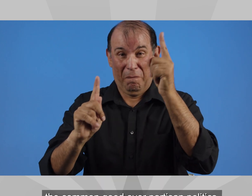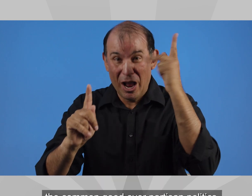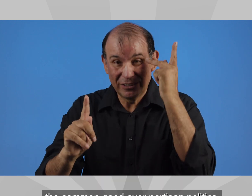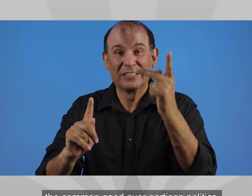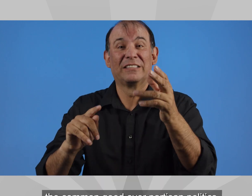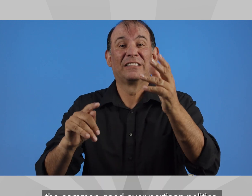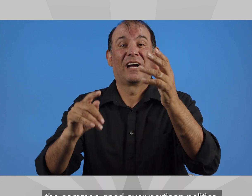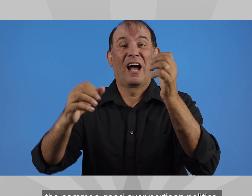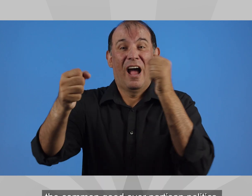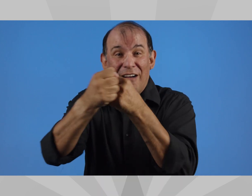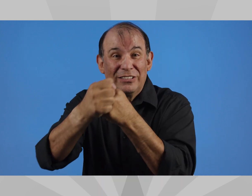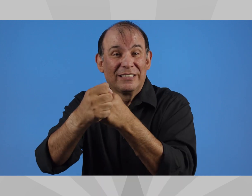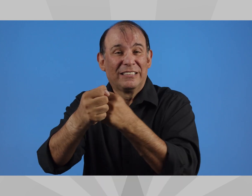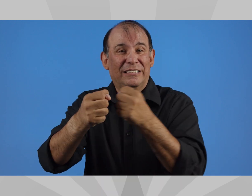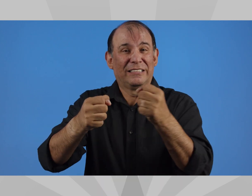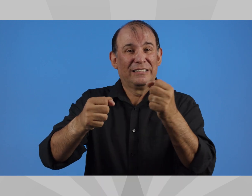over partisan politics,